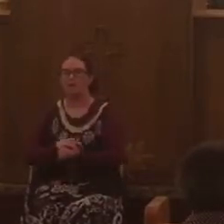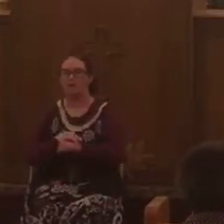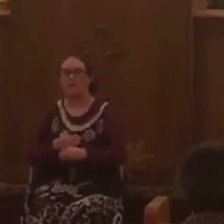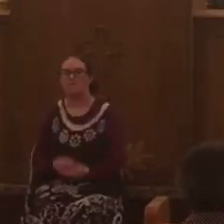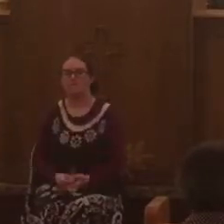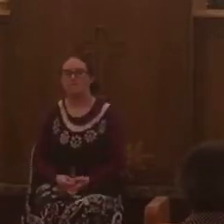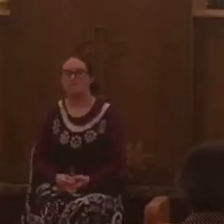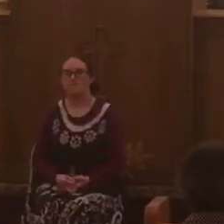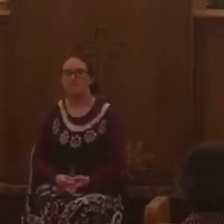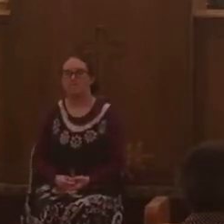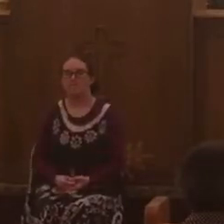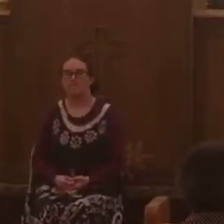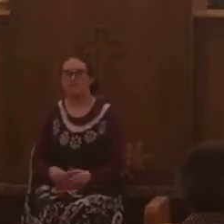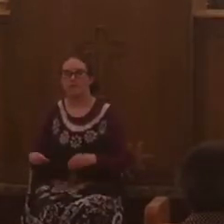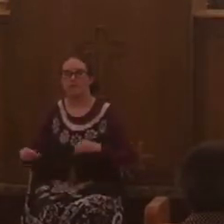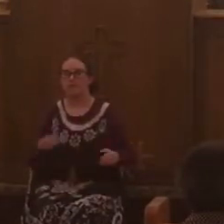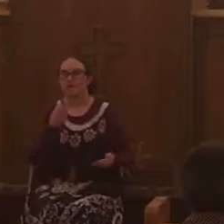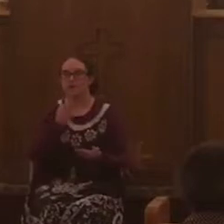did.